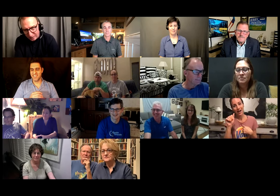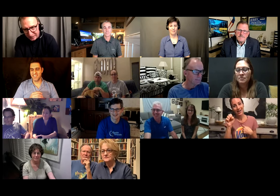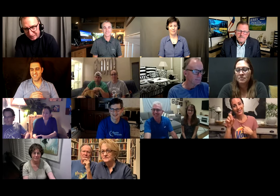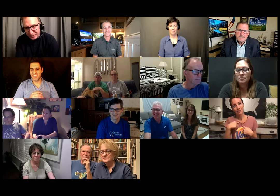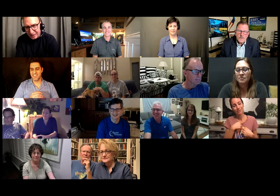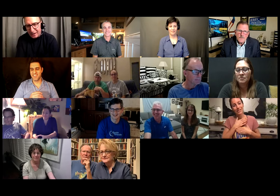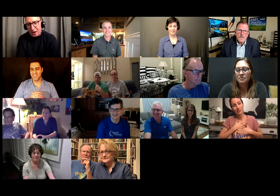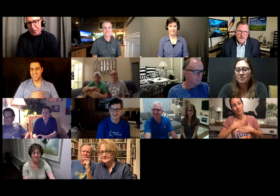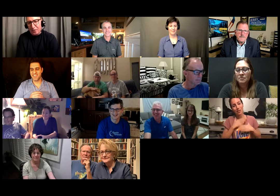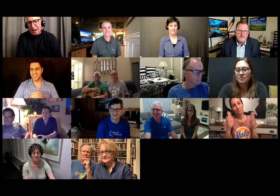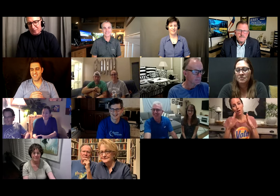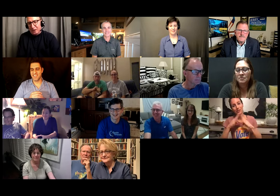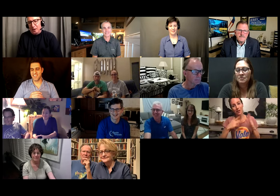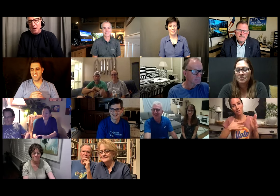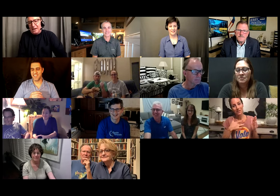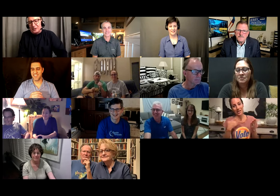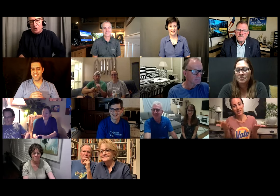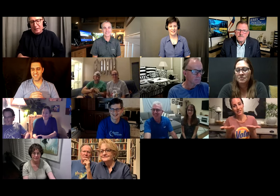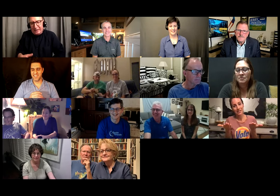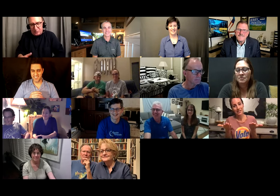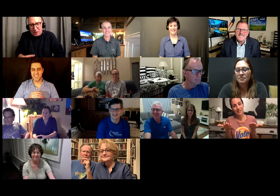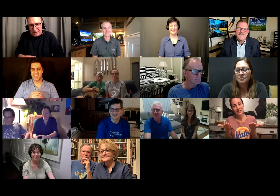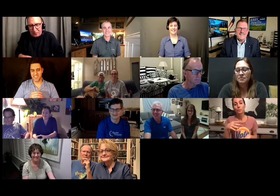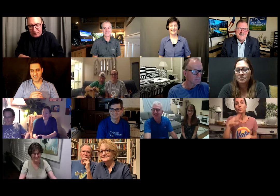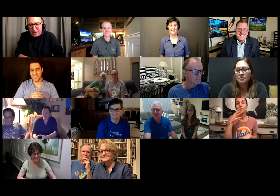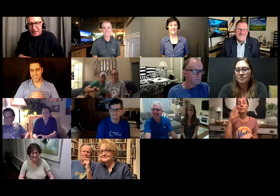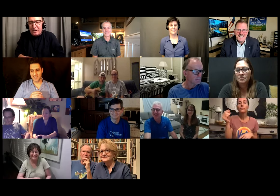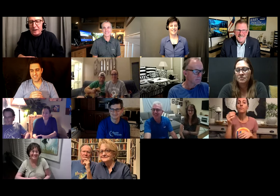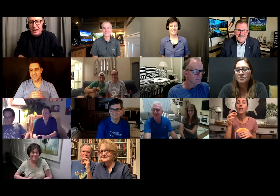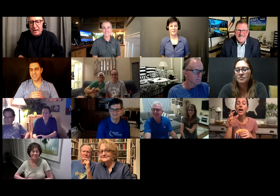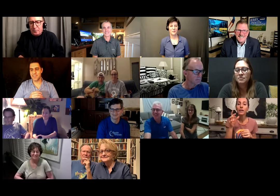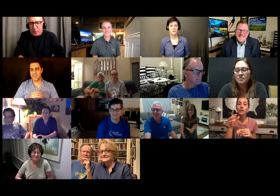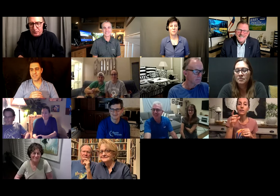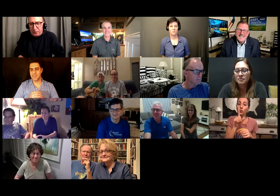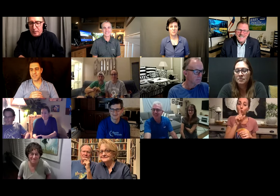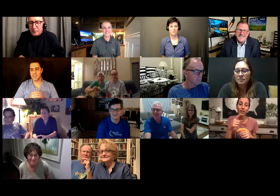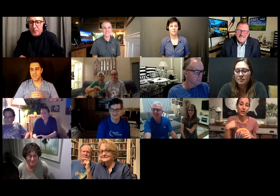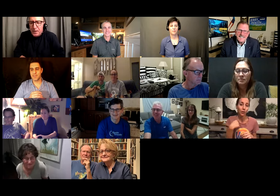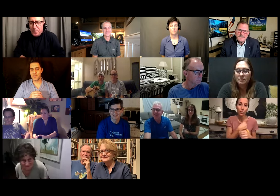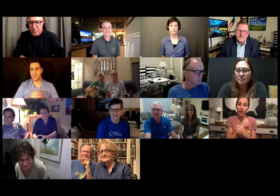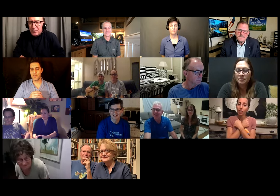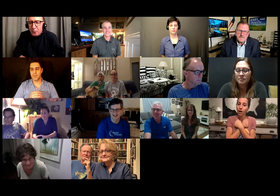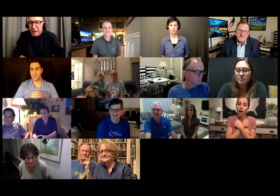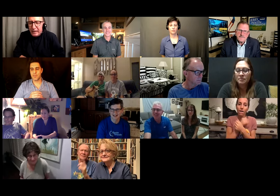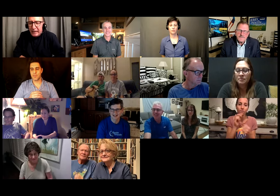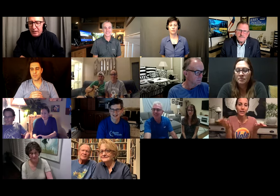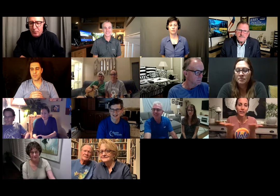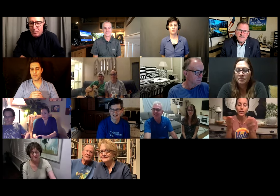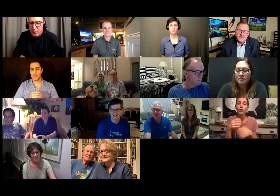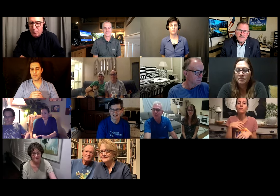personal reasons. We're very biased. You know, we like the small town feel here as opposed to Fremont. So